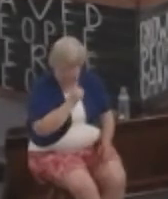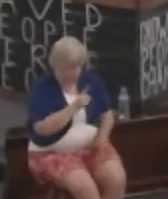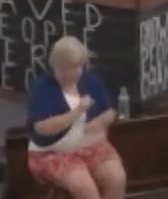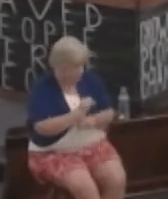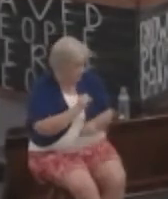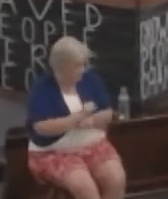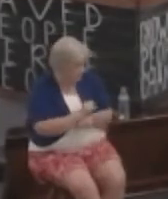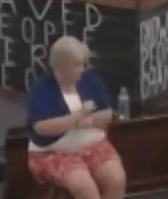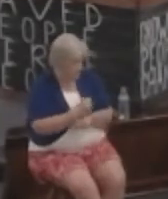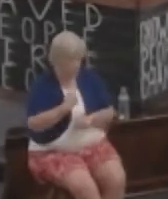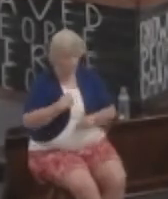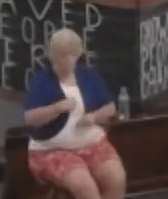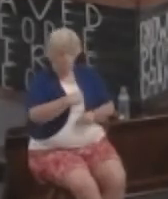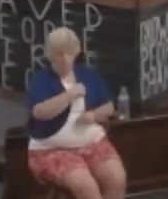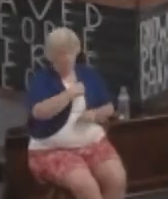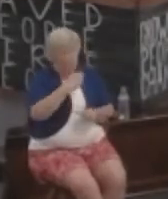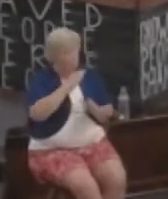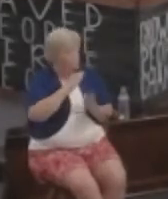we are Christians,